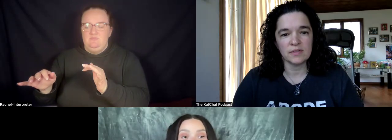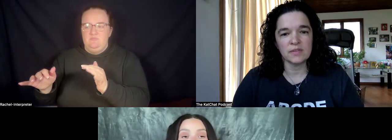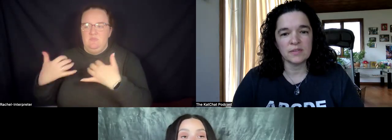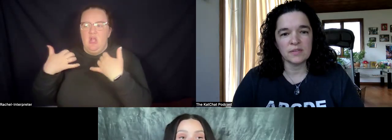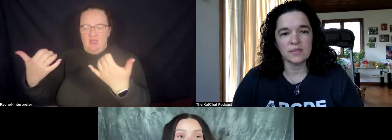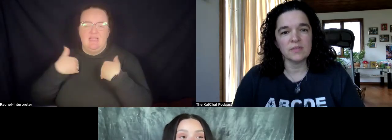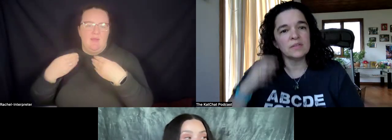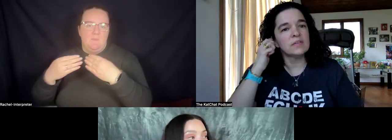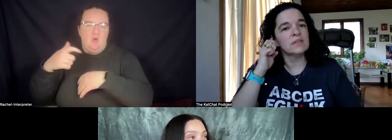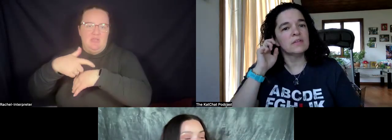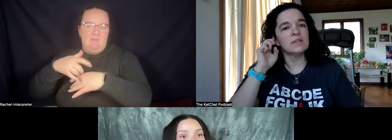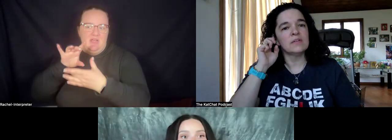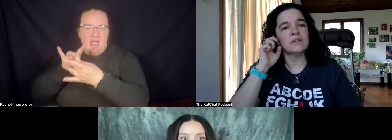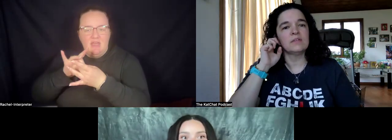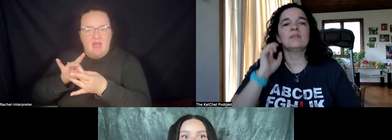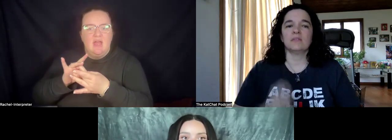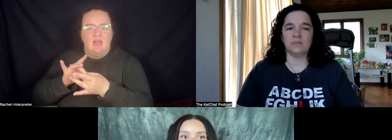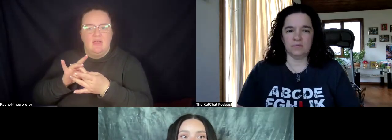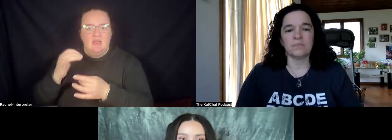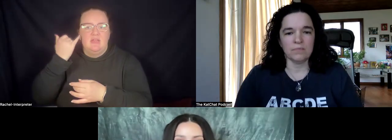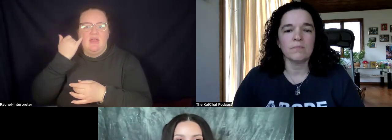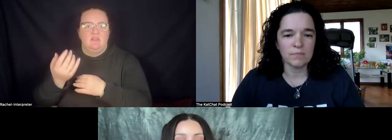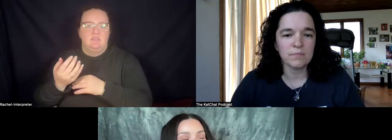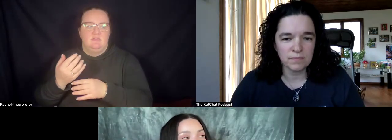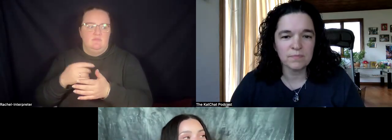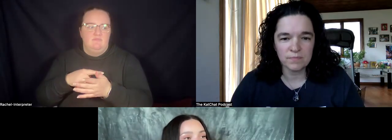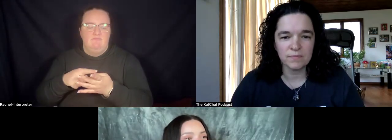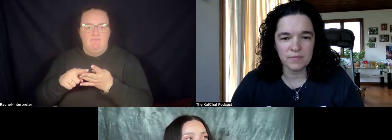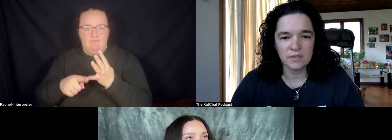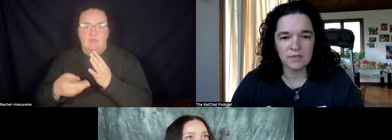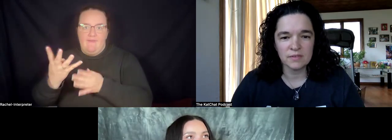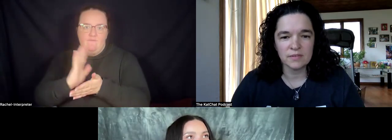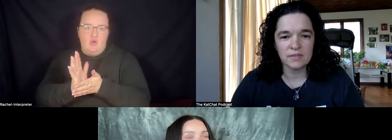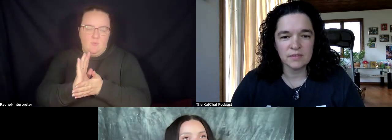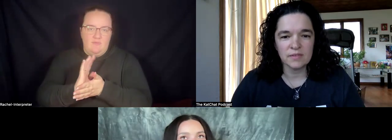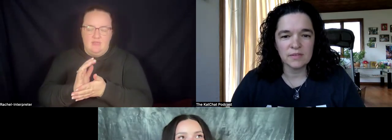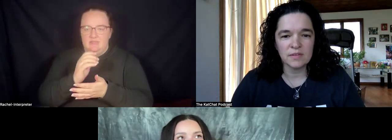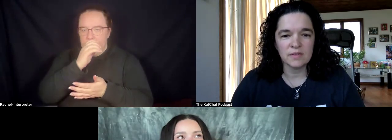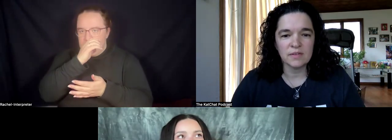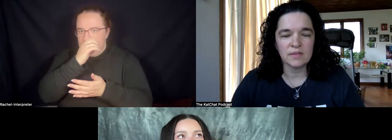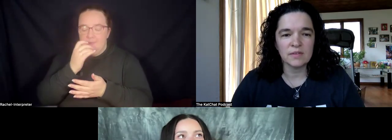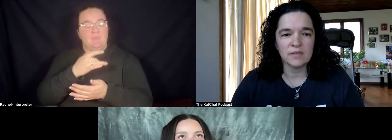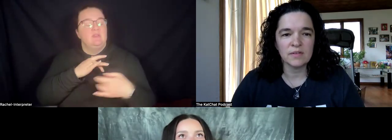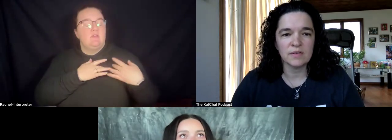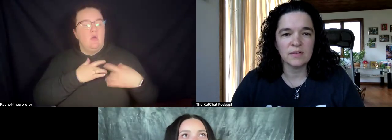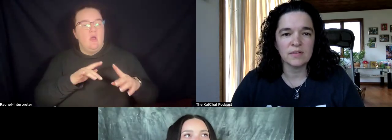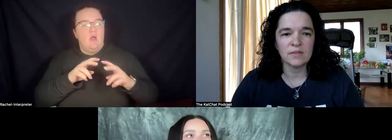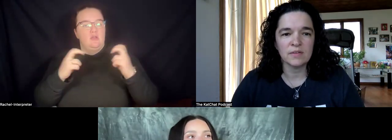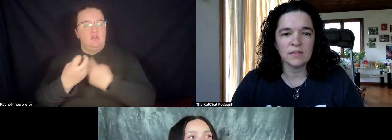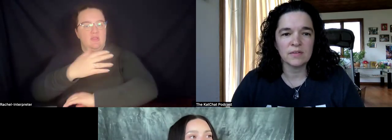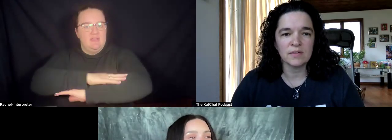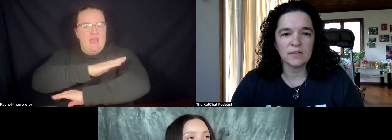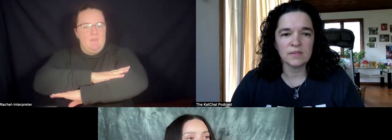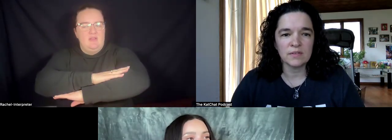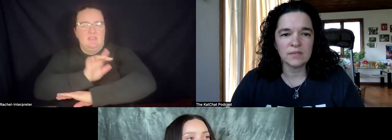time to be able to connect if it's happening over the sequence of 4 weeks. Um, And Hearts Around the Table, it was different from